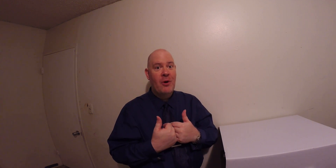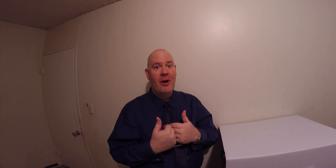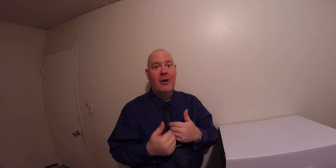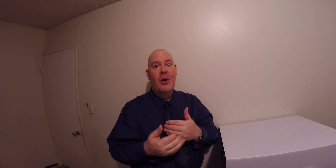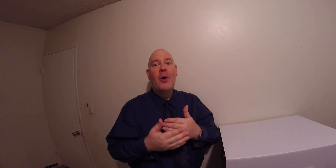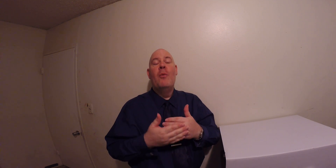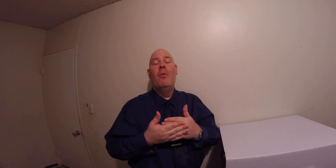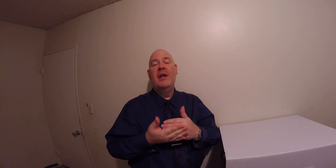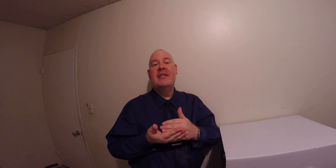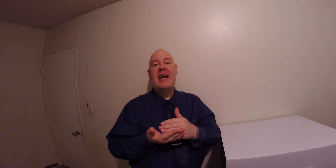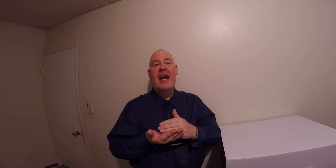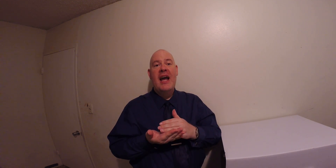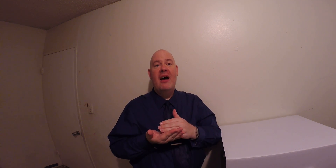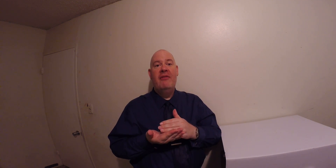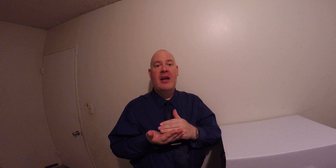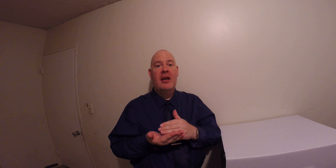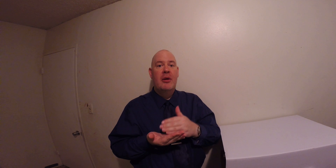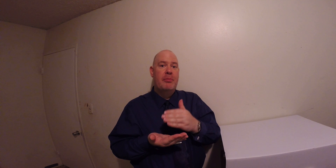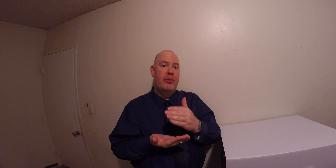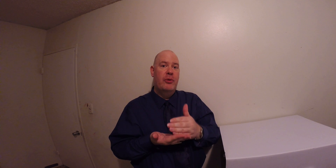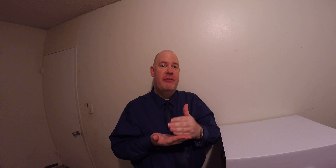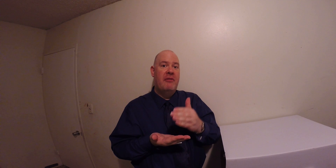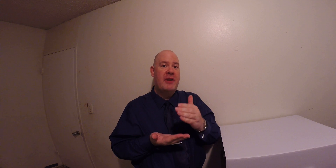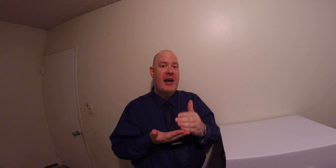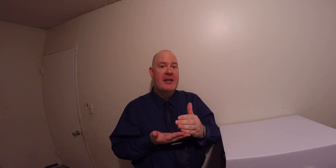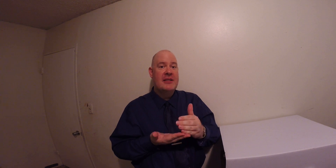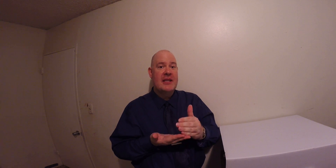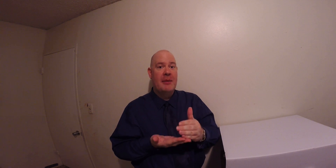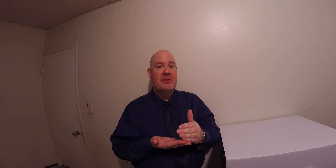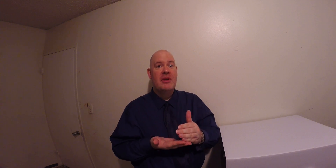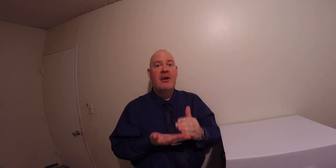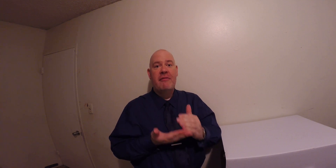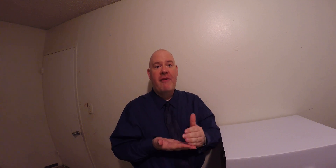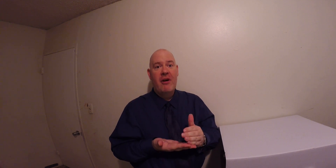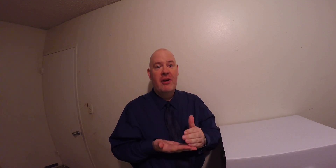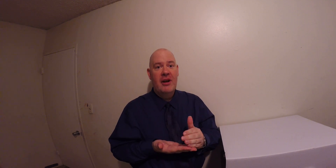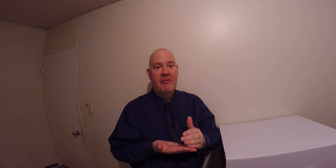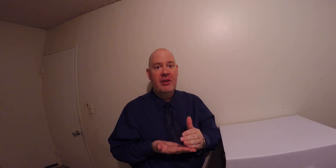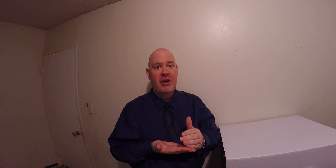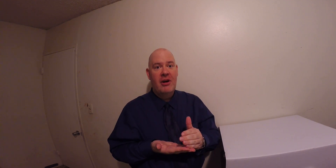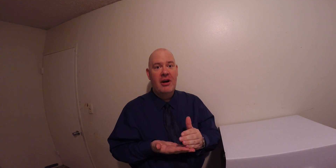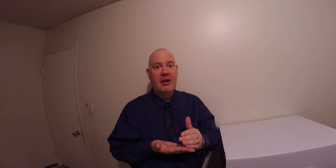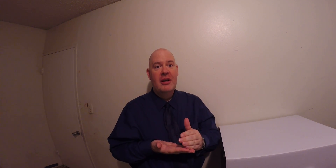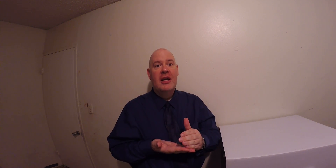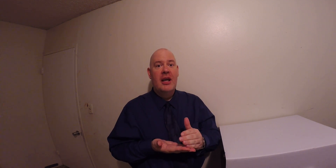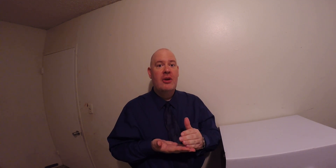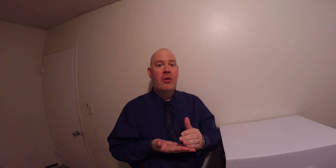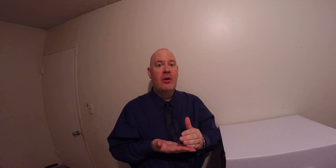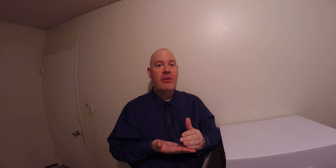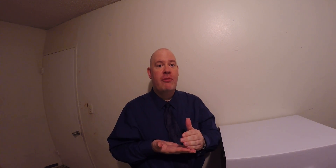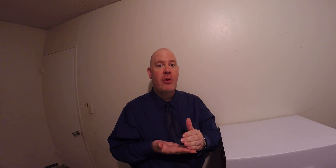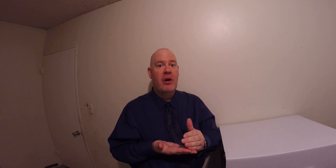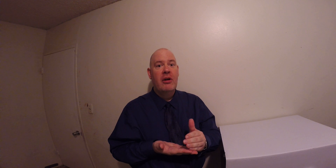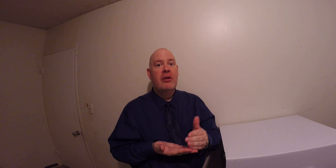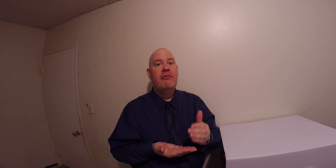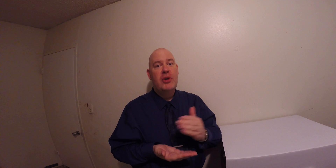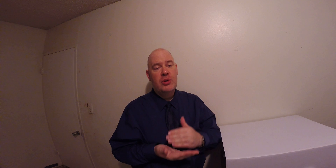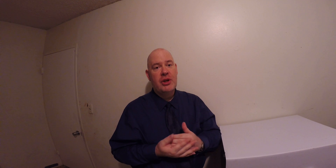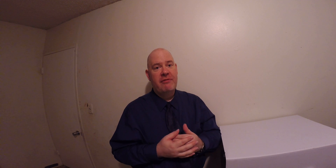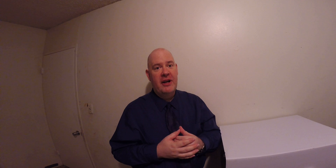work once I have a proof of concept far enough along in order for future